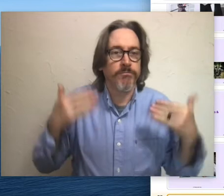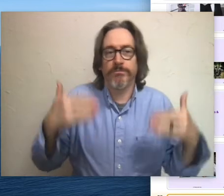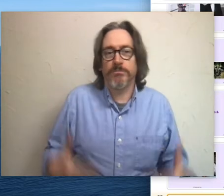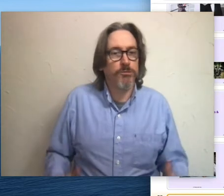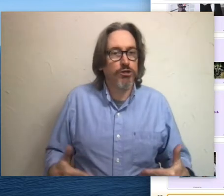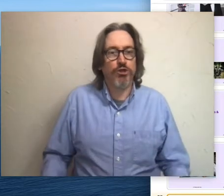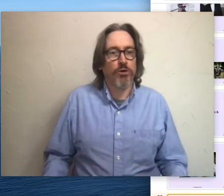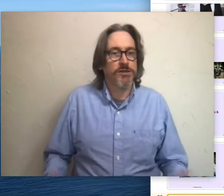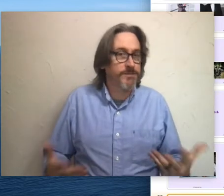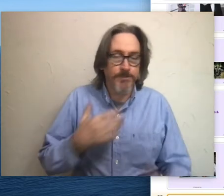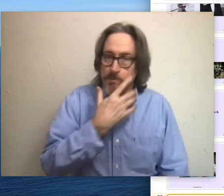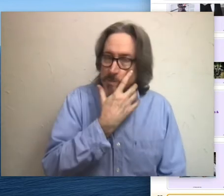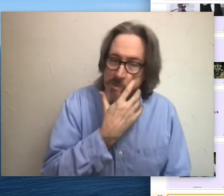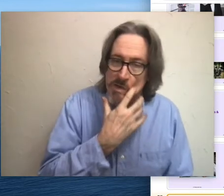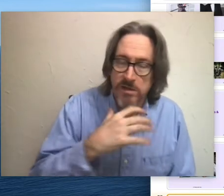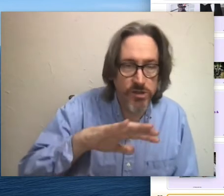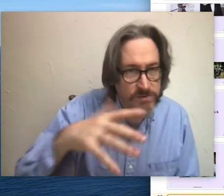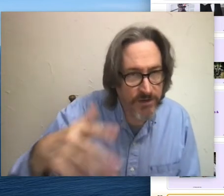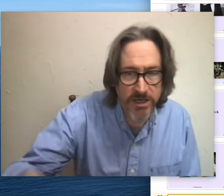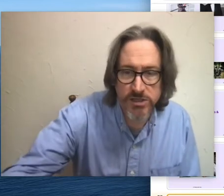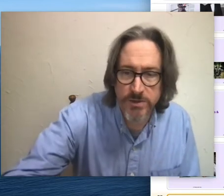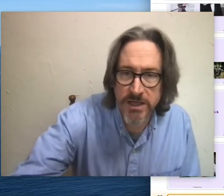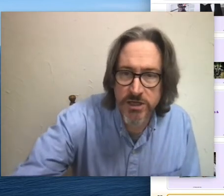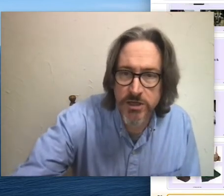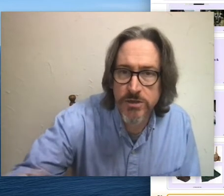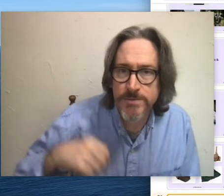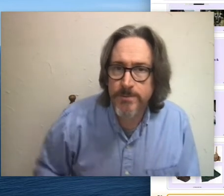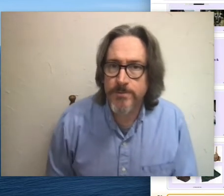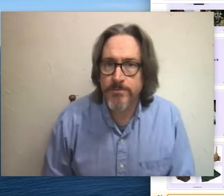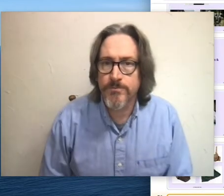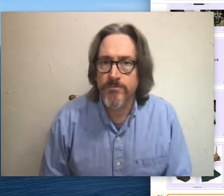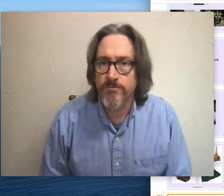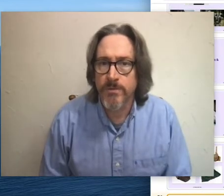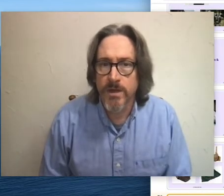and shorts. So there's variations with each of those.